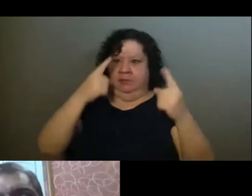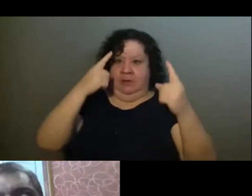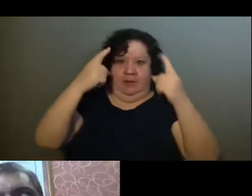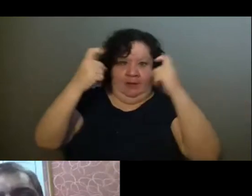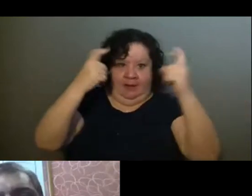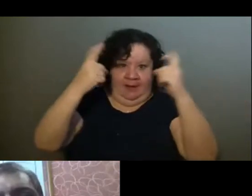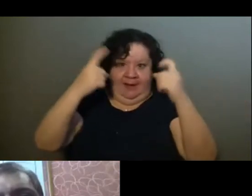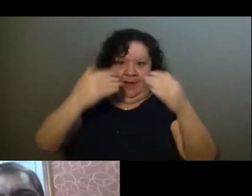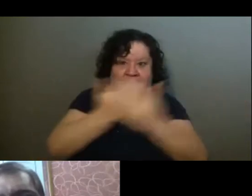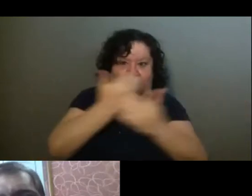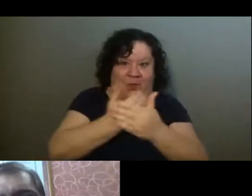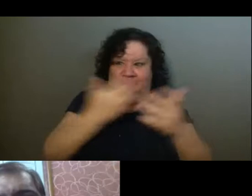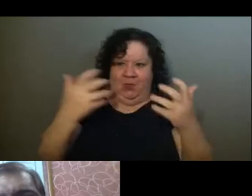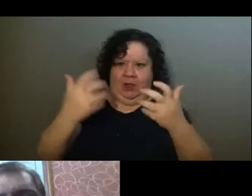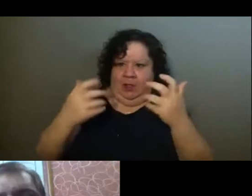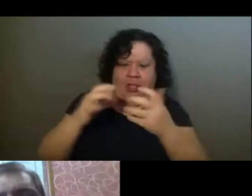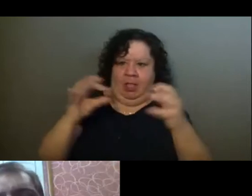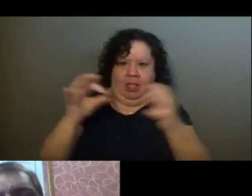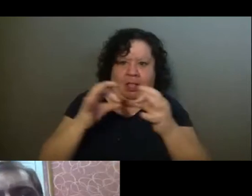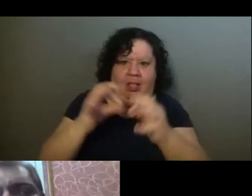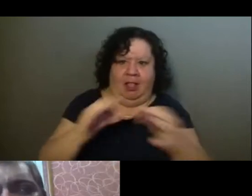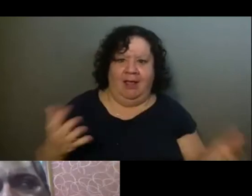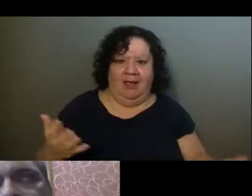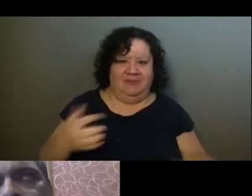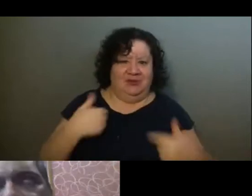of people with disabilities.